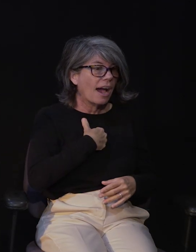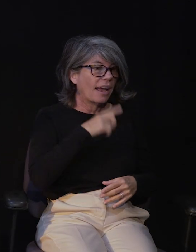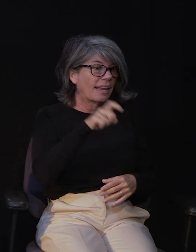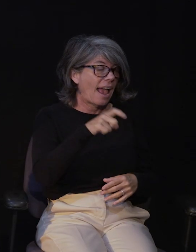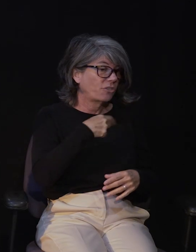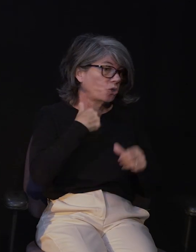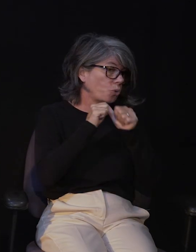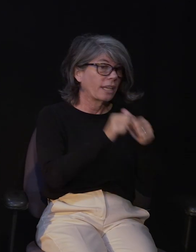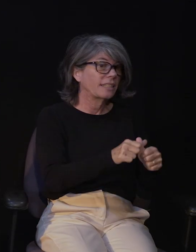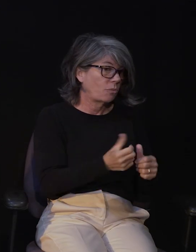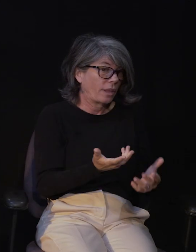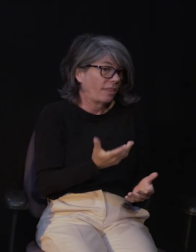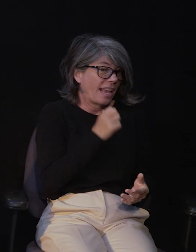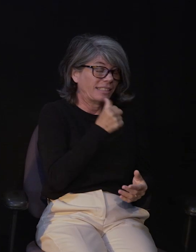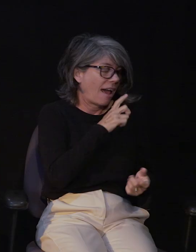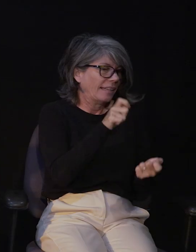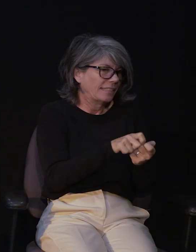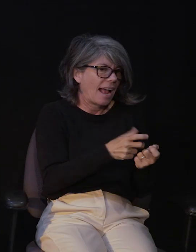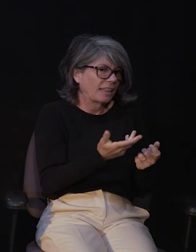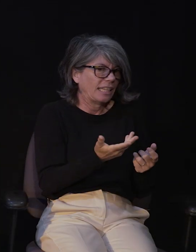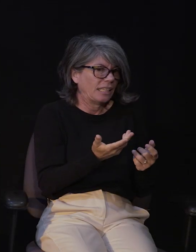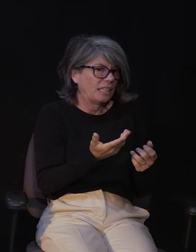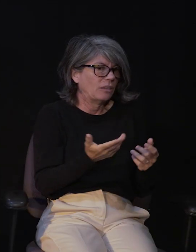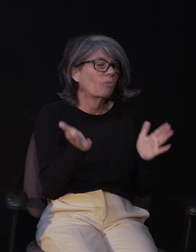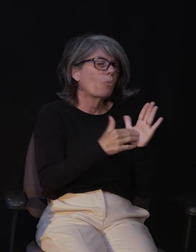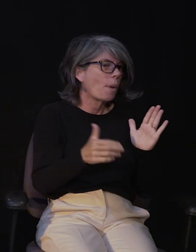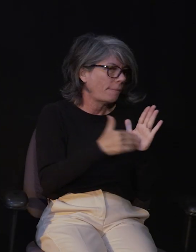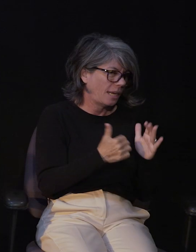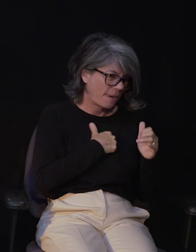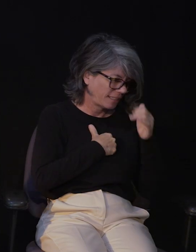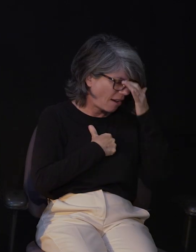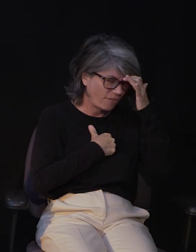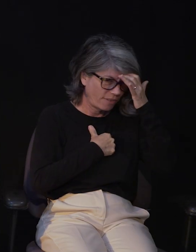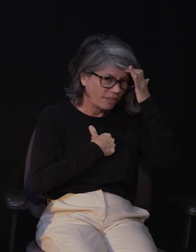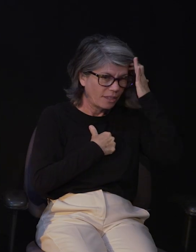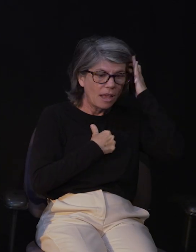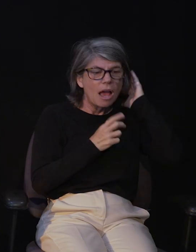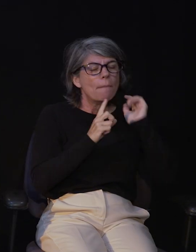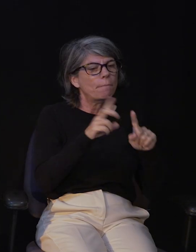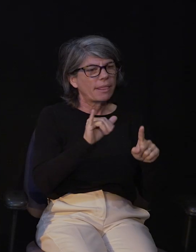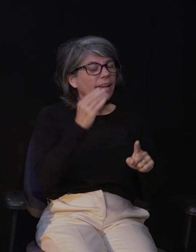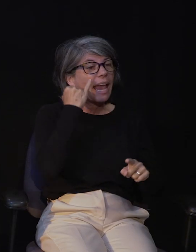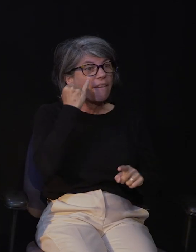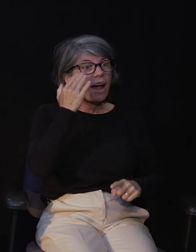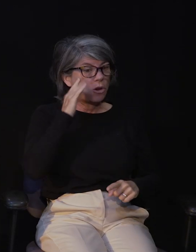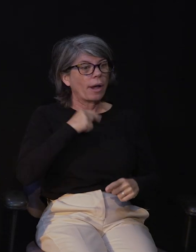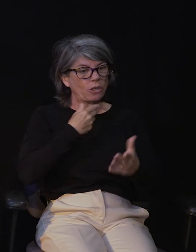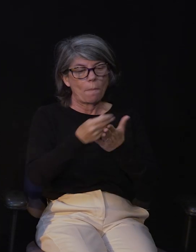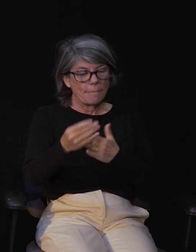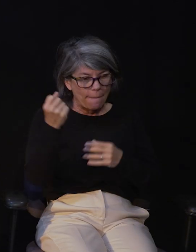to contend with. And it's not exactly repeating myself, but it's like if I know I need to buy